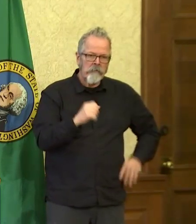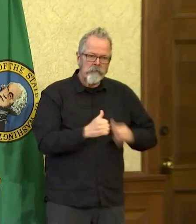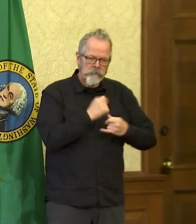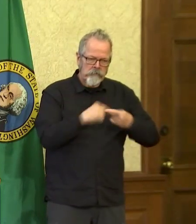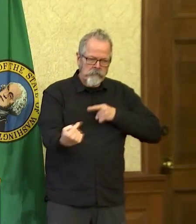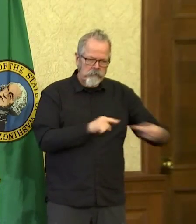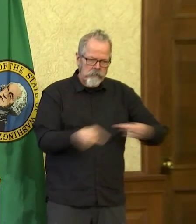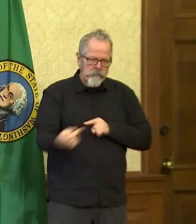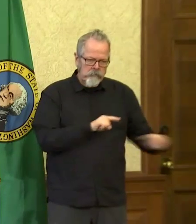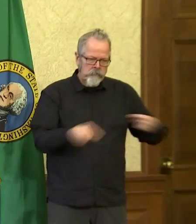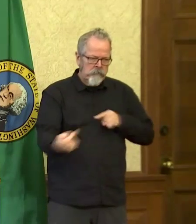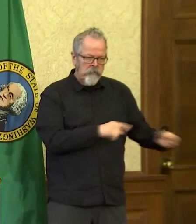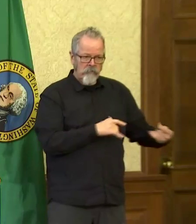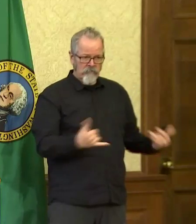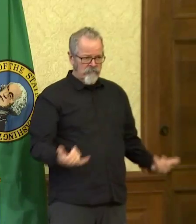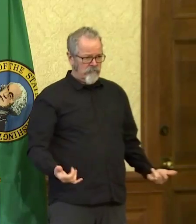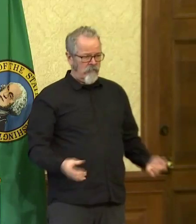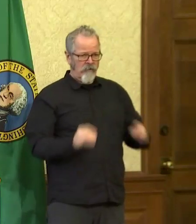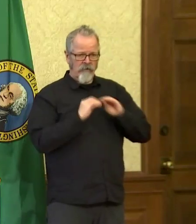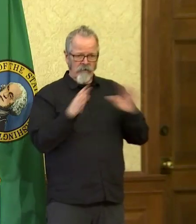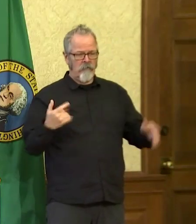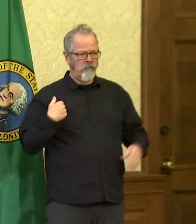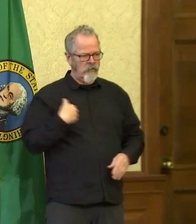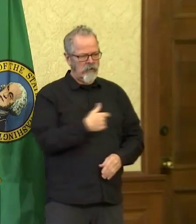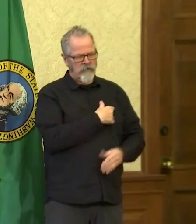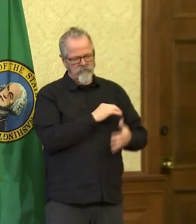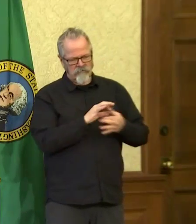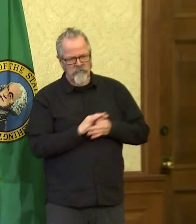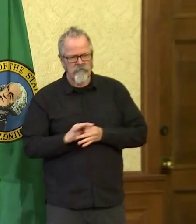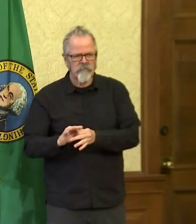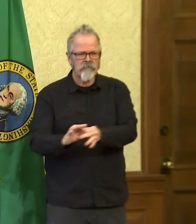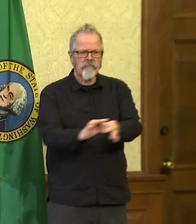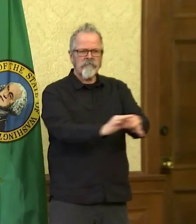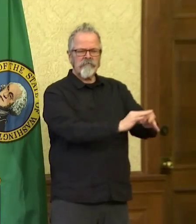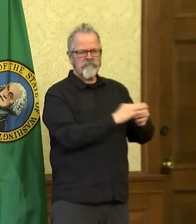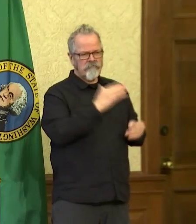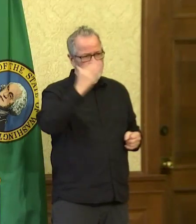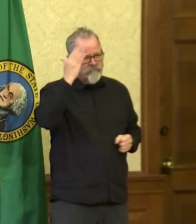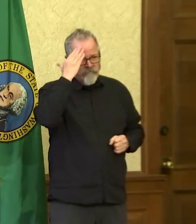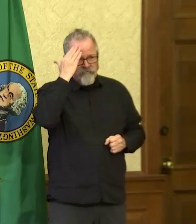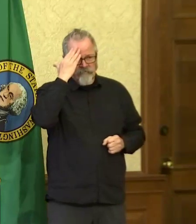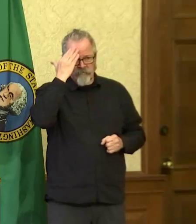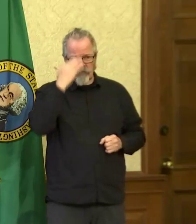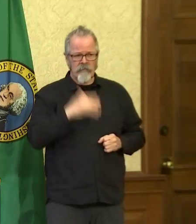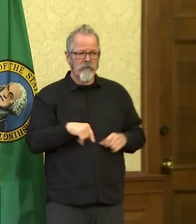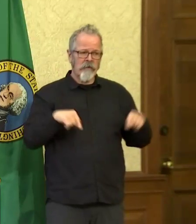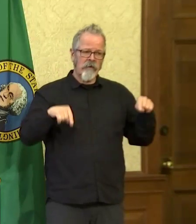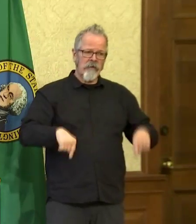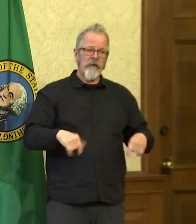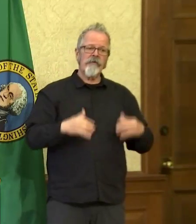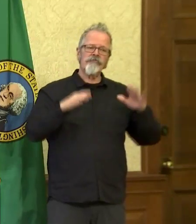this. And so I think it's a great day to be Washingtonian. Any